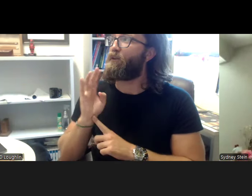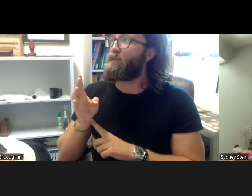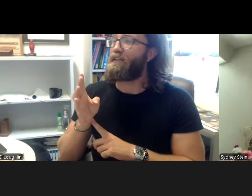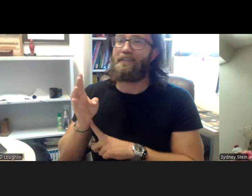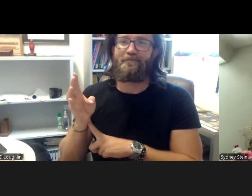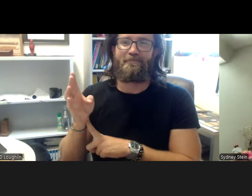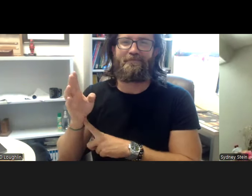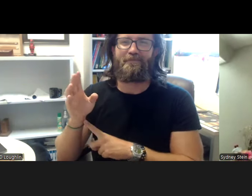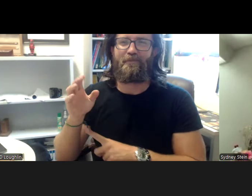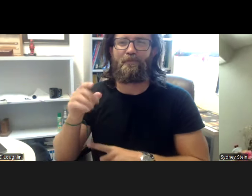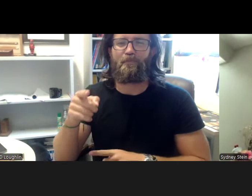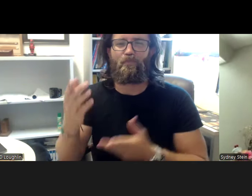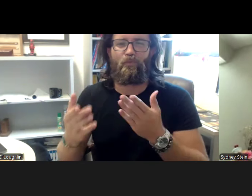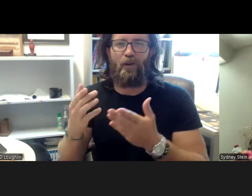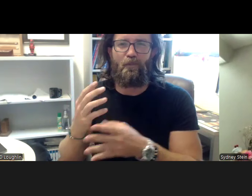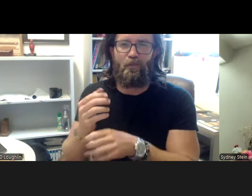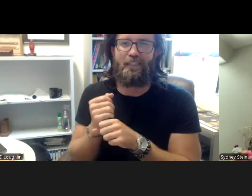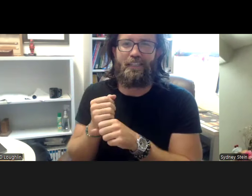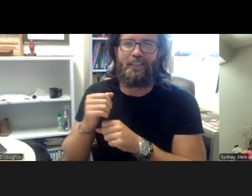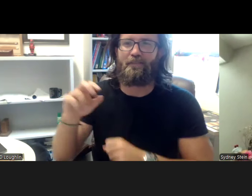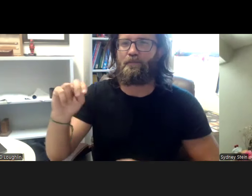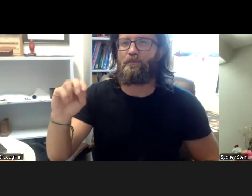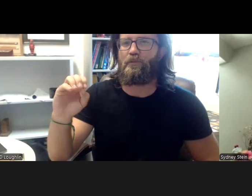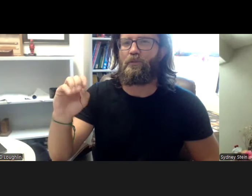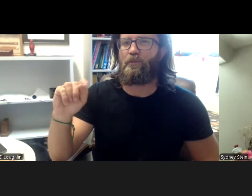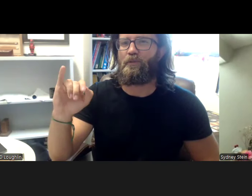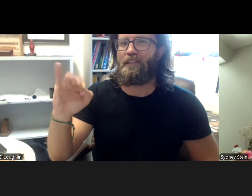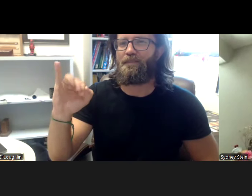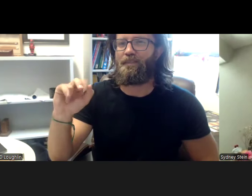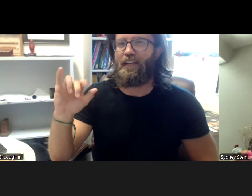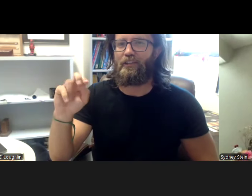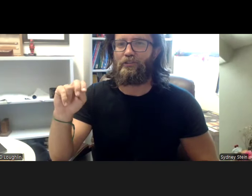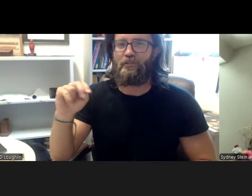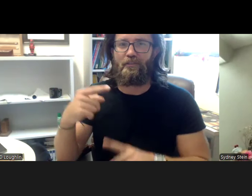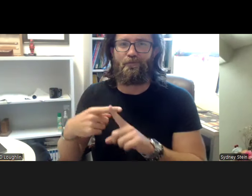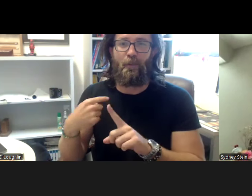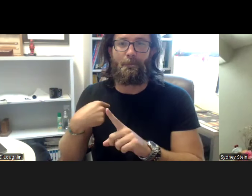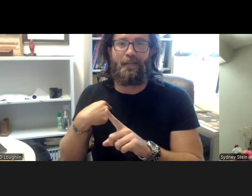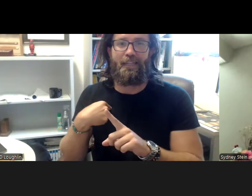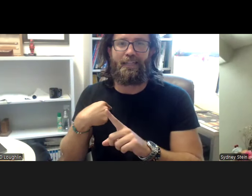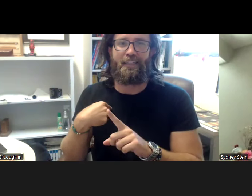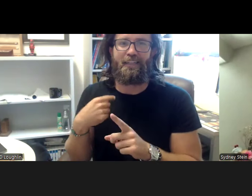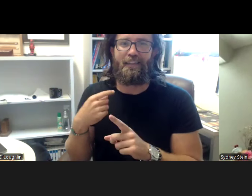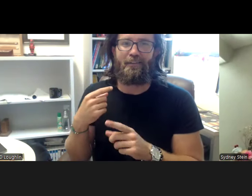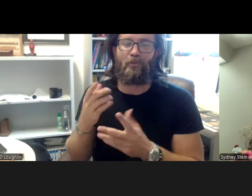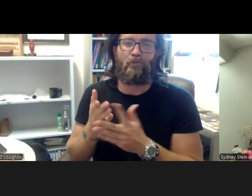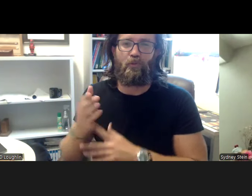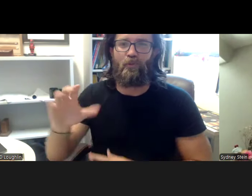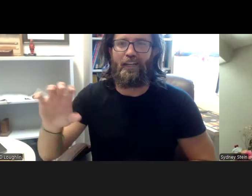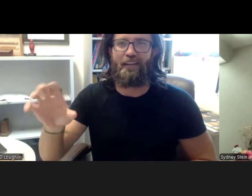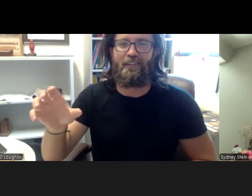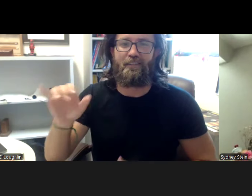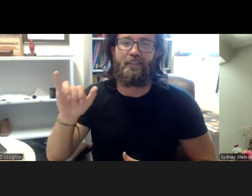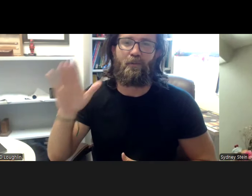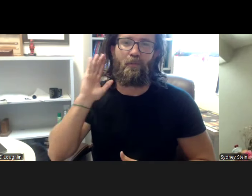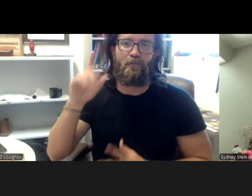us, the ones that haven't joined yet. So probably 4 minutes. So we'll start at 4:05. They'll probably get a notification